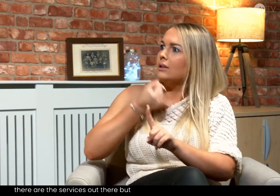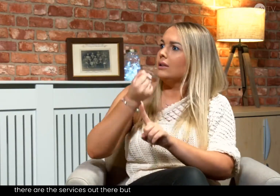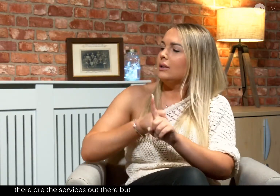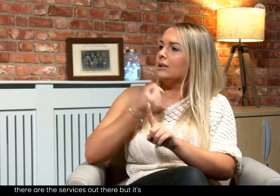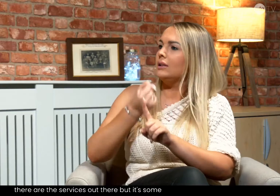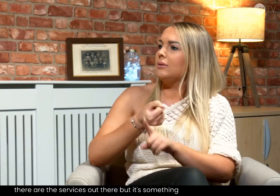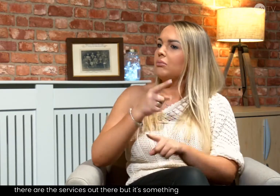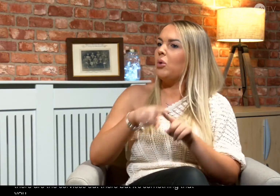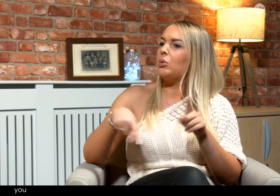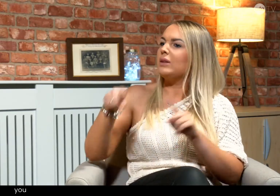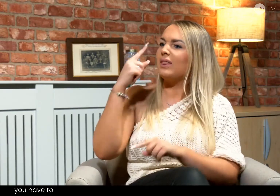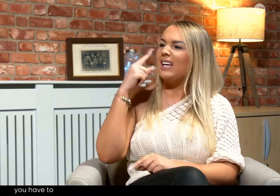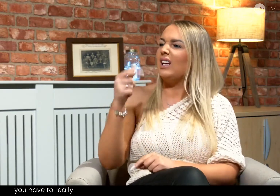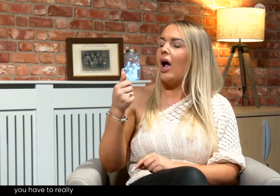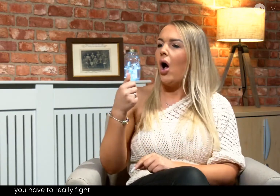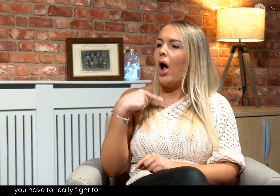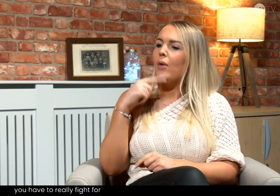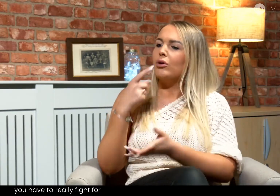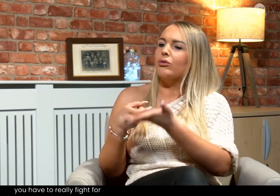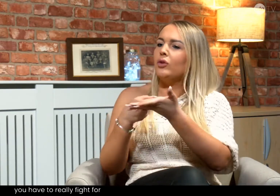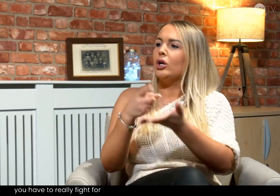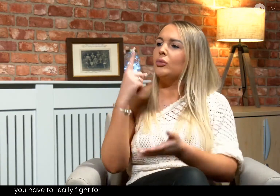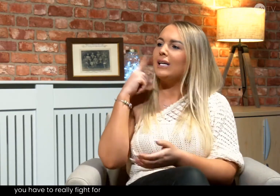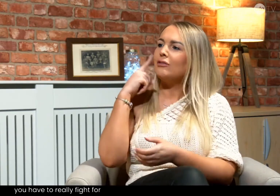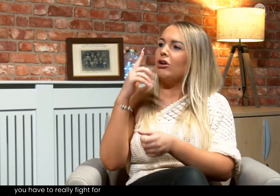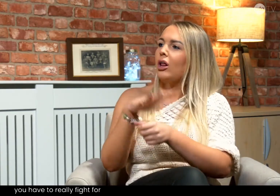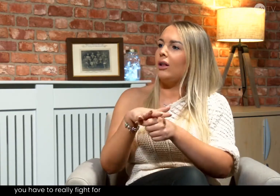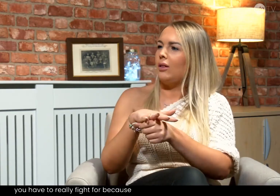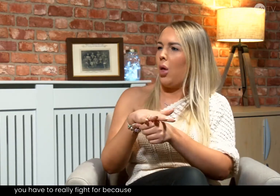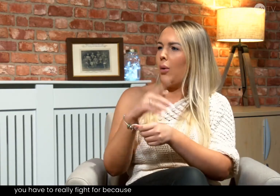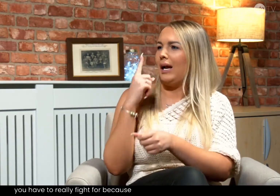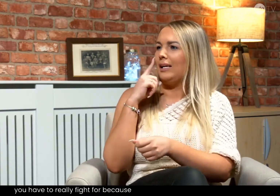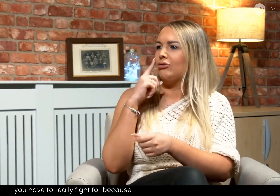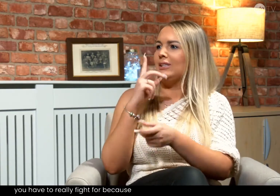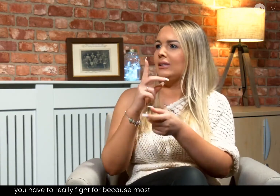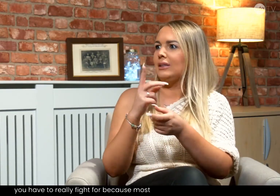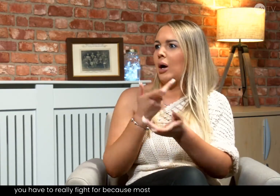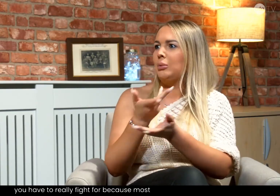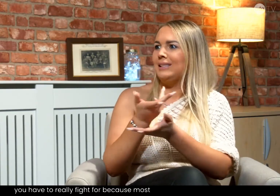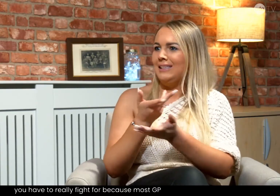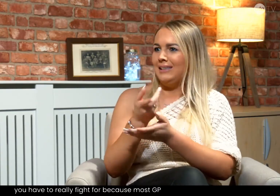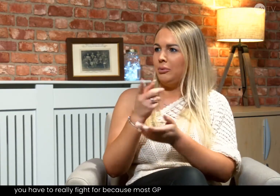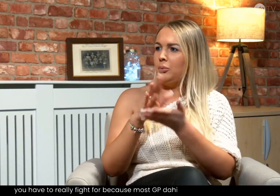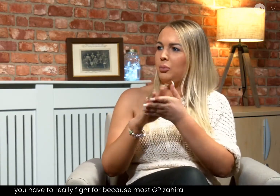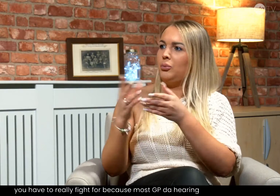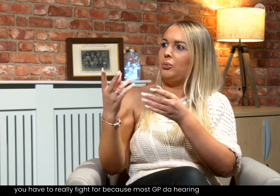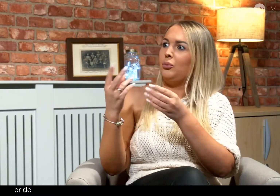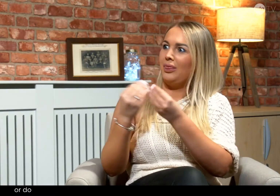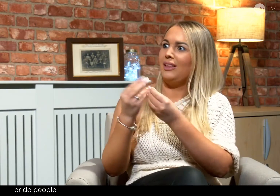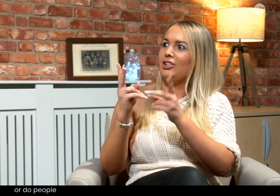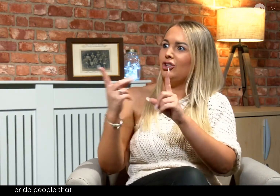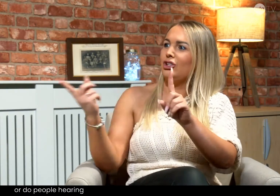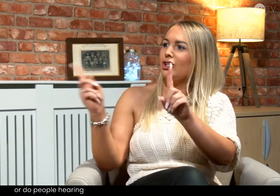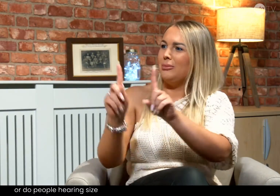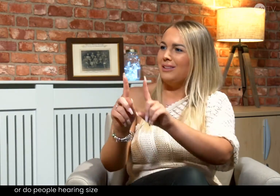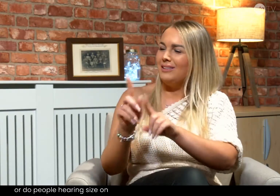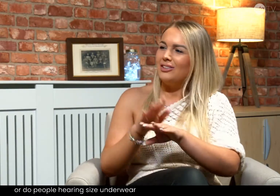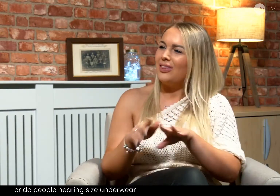fight for, because most GPs are hearing, all GPs are hearing as far as I'm aware, and so you have